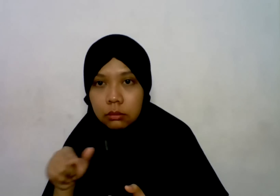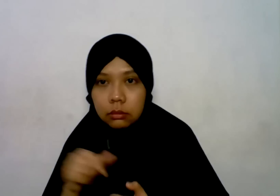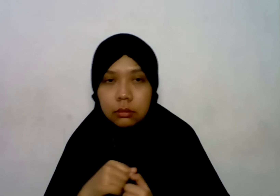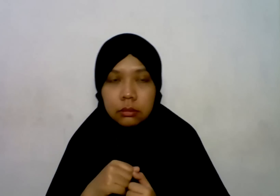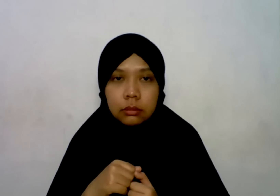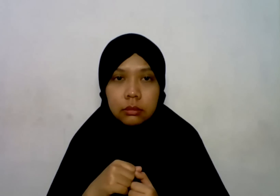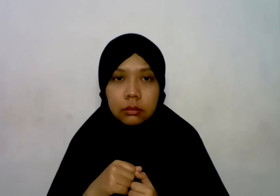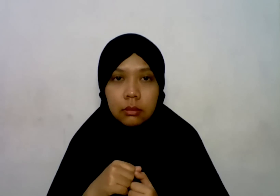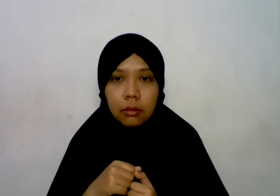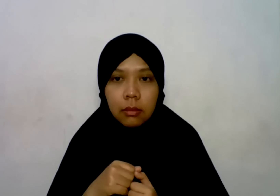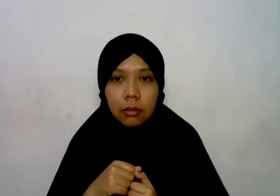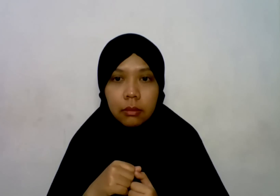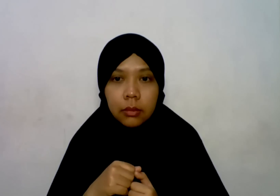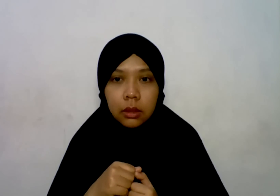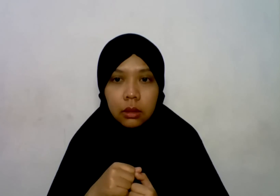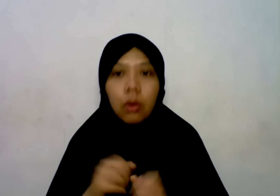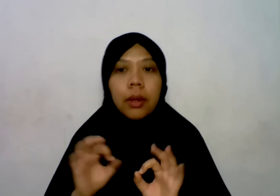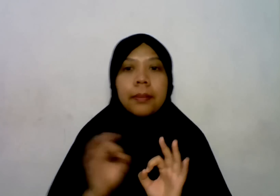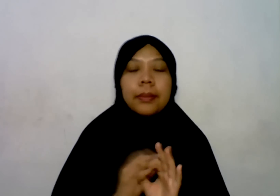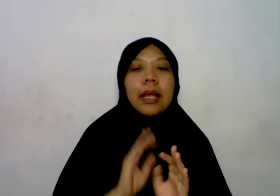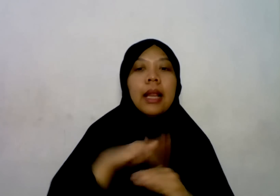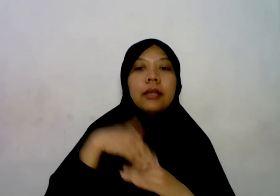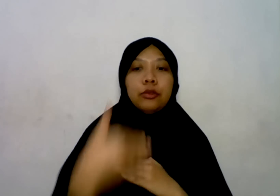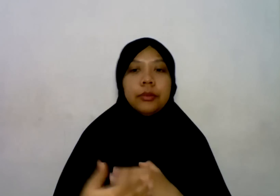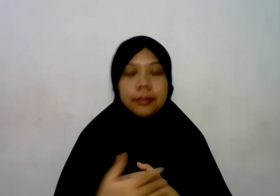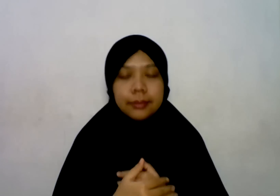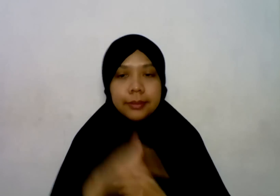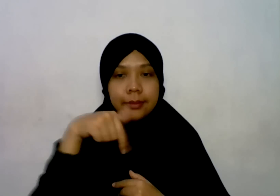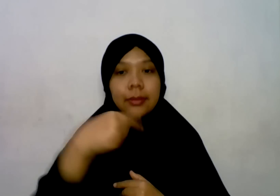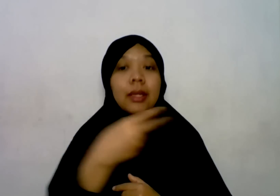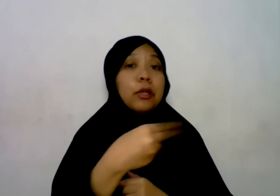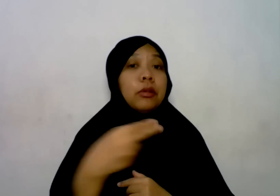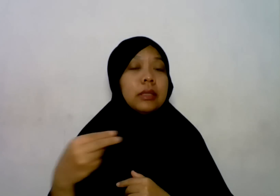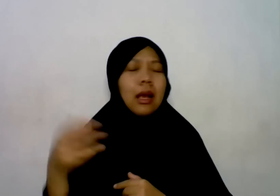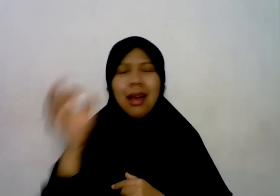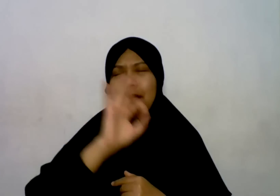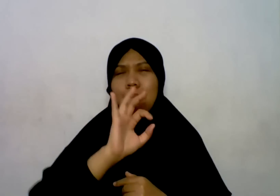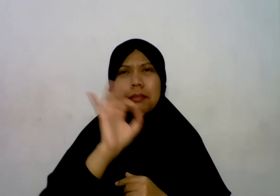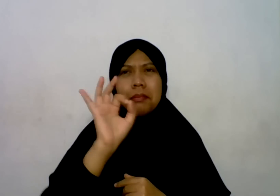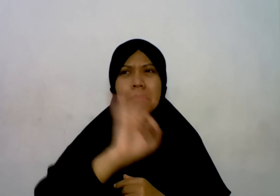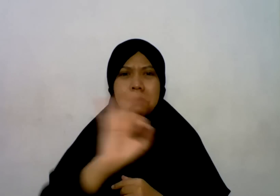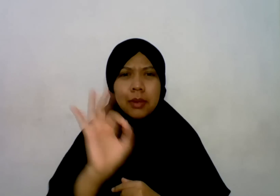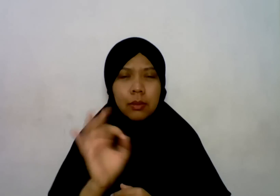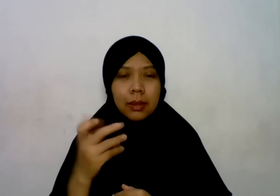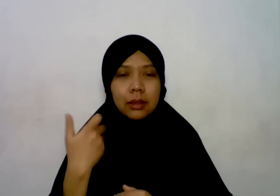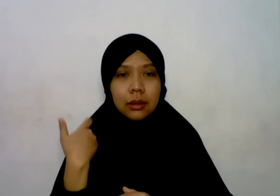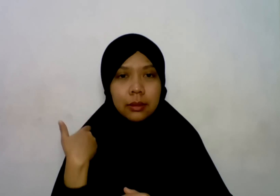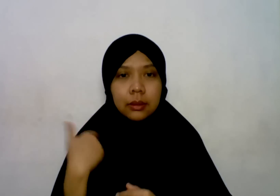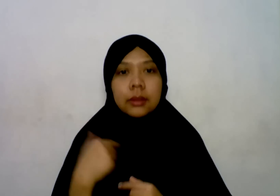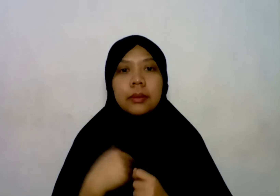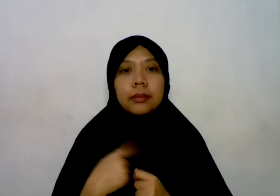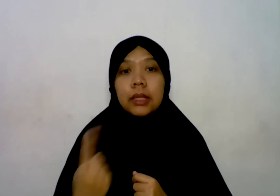Okay, shall we move on? All right, so in Indonesia, there is no specific, we also